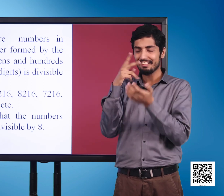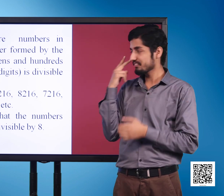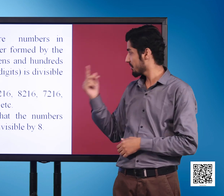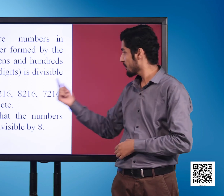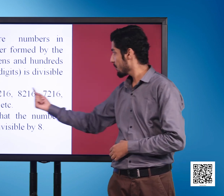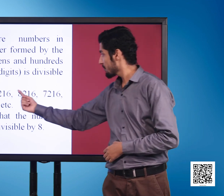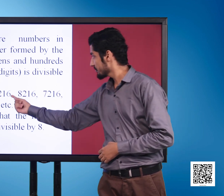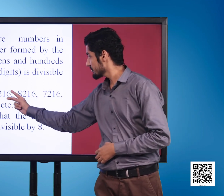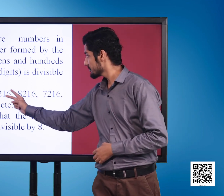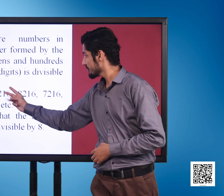7216,